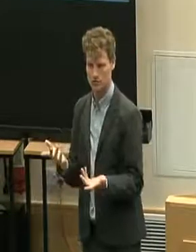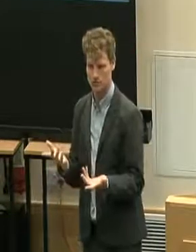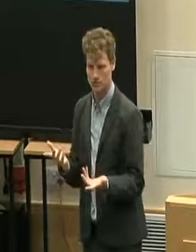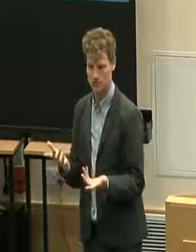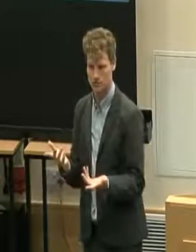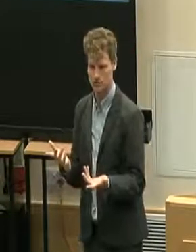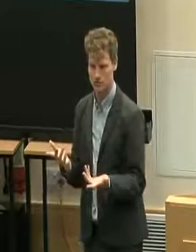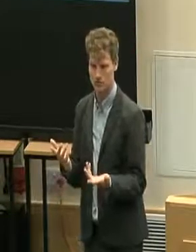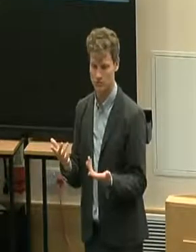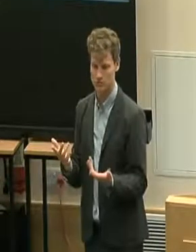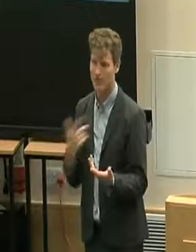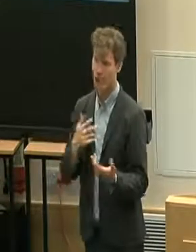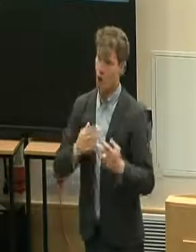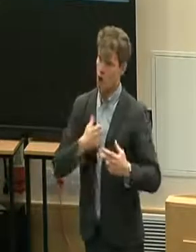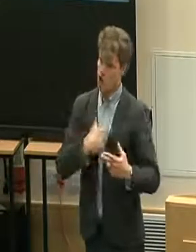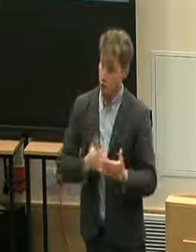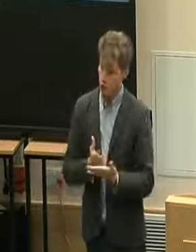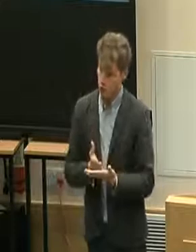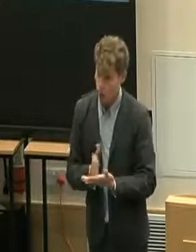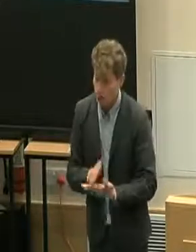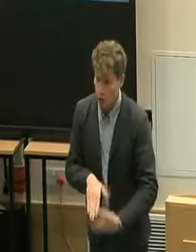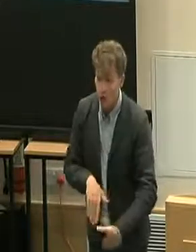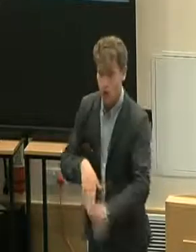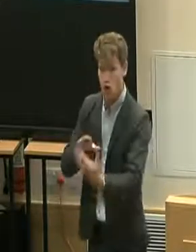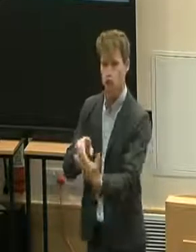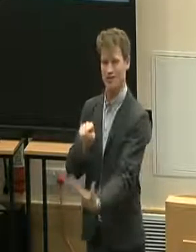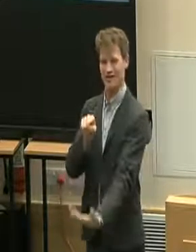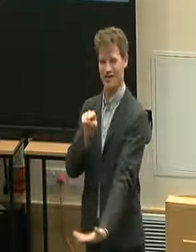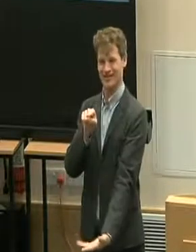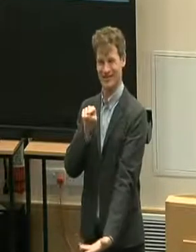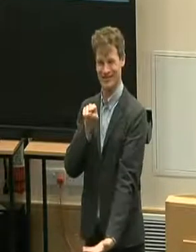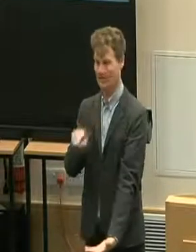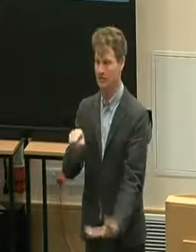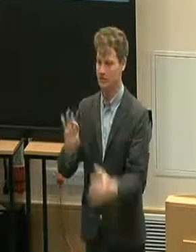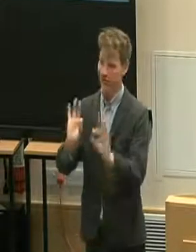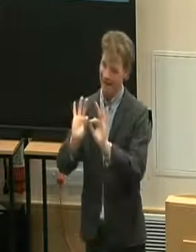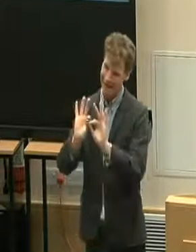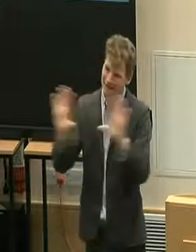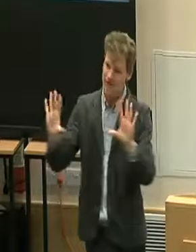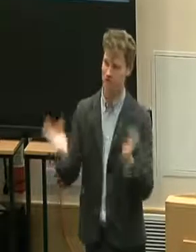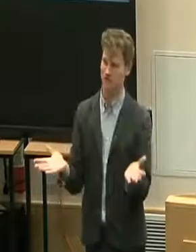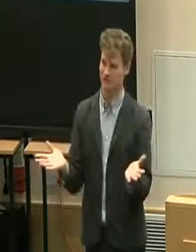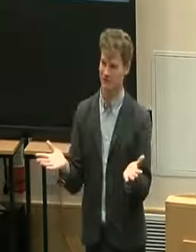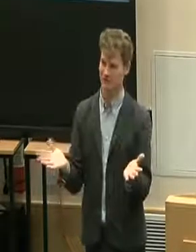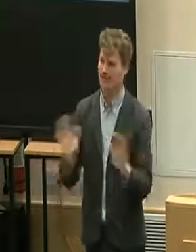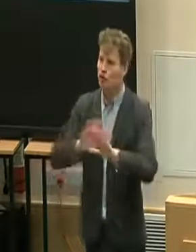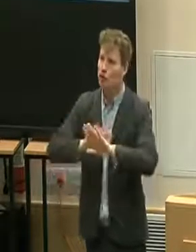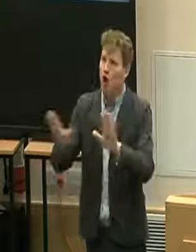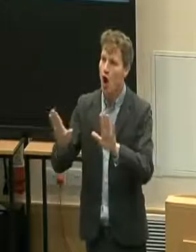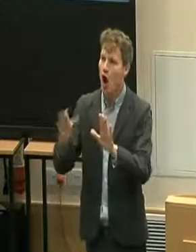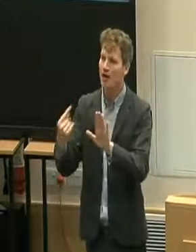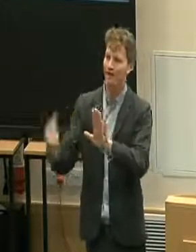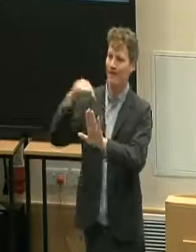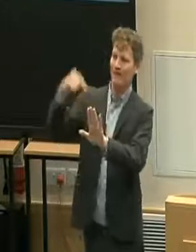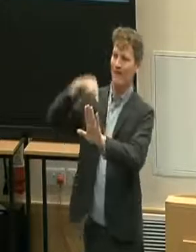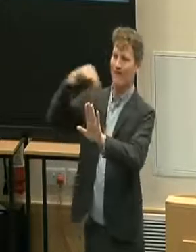transparent. The human rights approach states what it is on its face. And